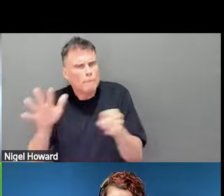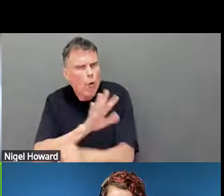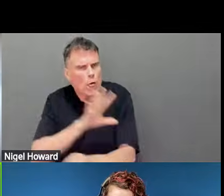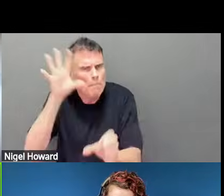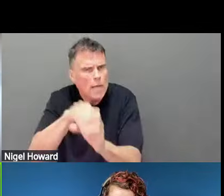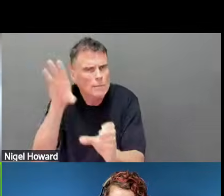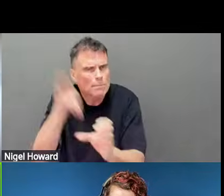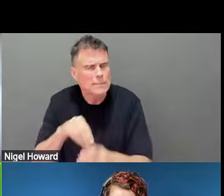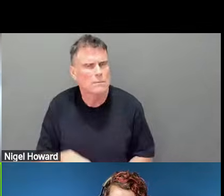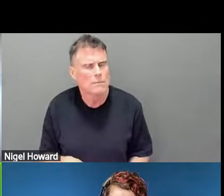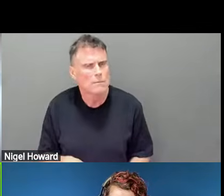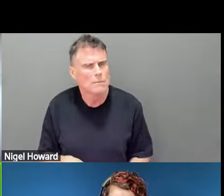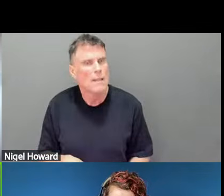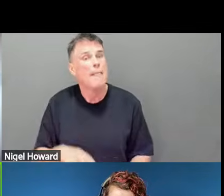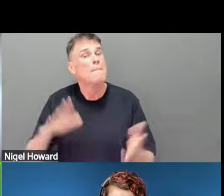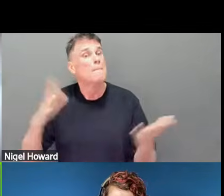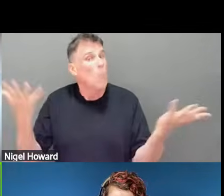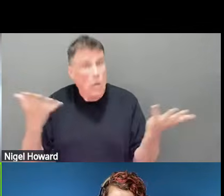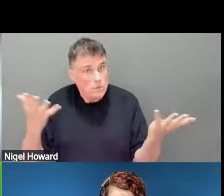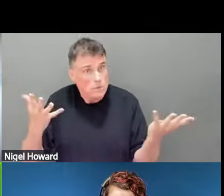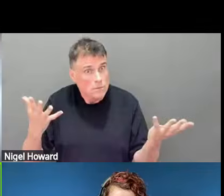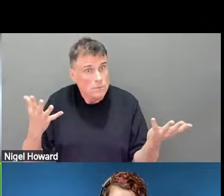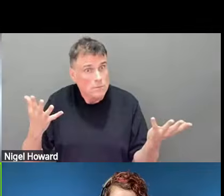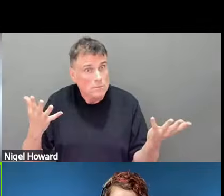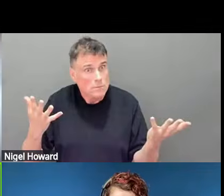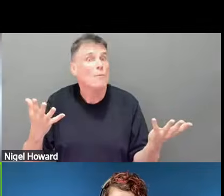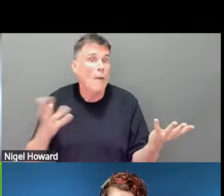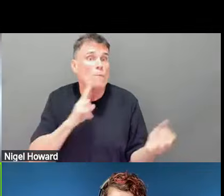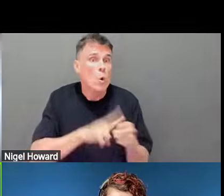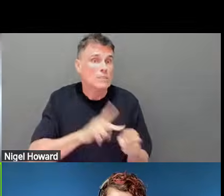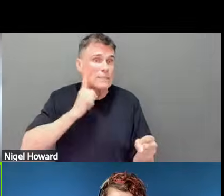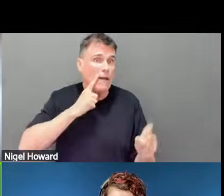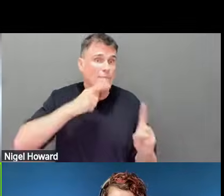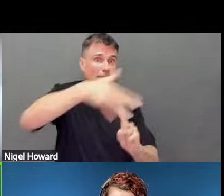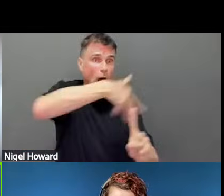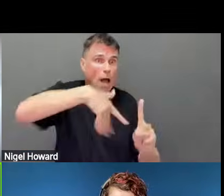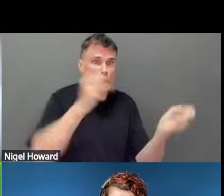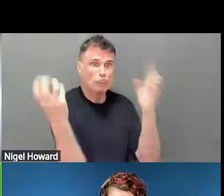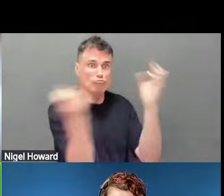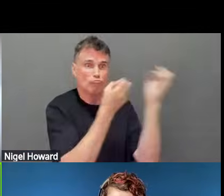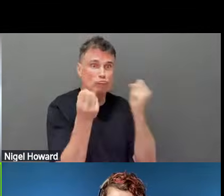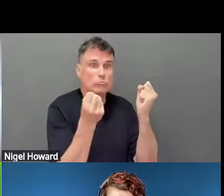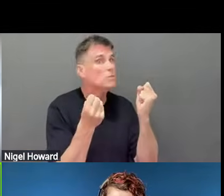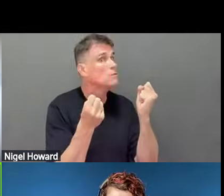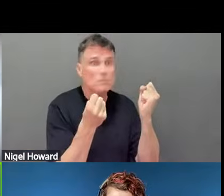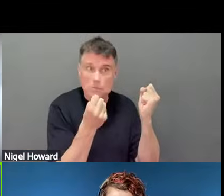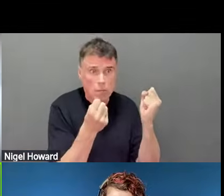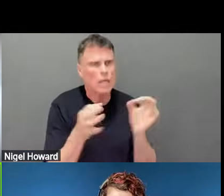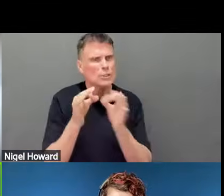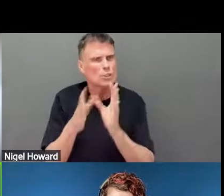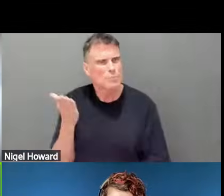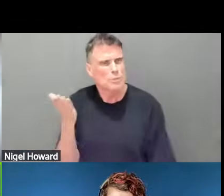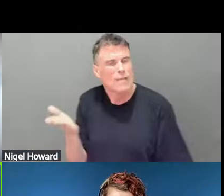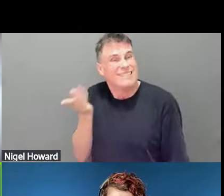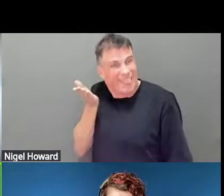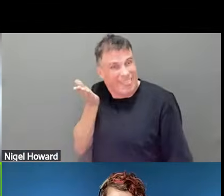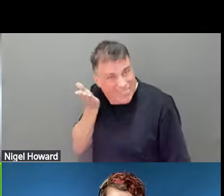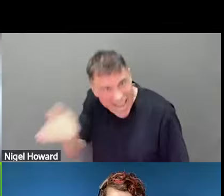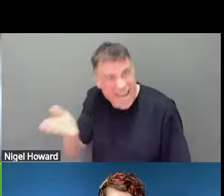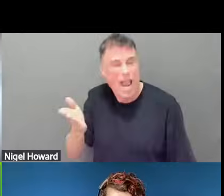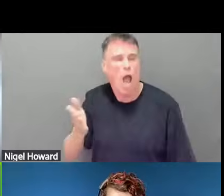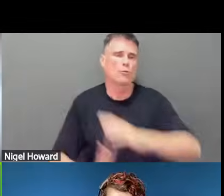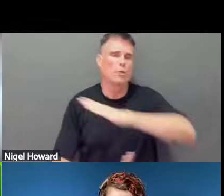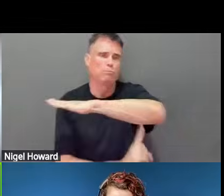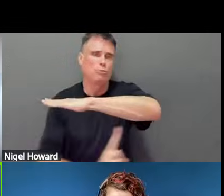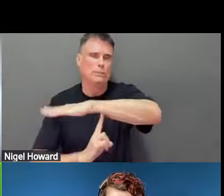talk about equitable education. That speaks to full participation. And of course, in a deaf environment, that's